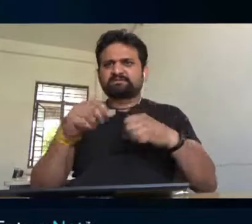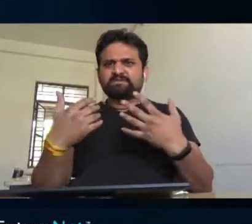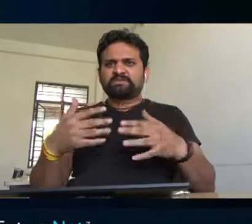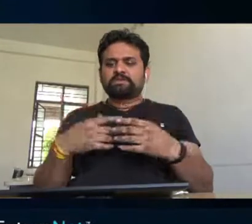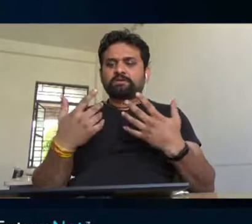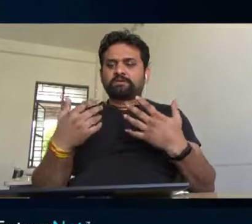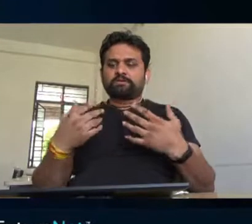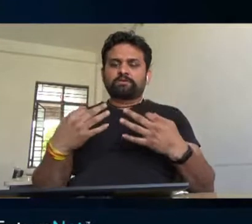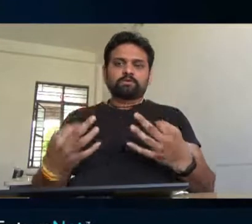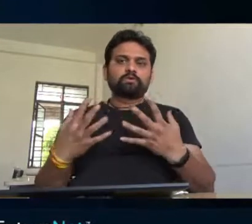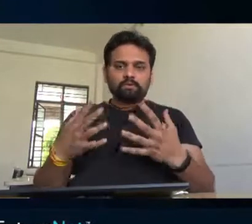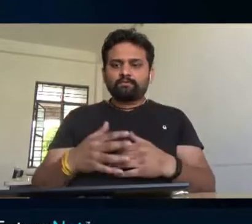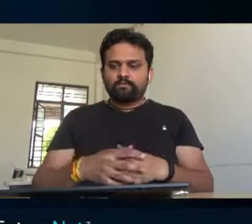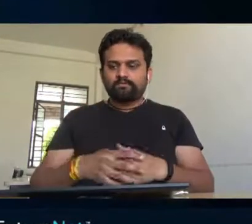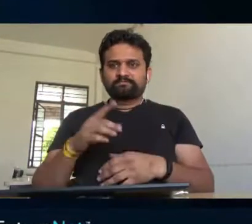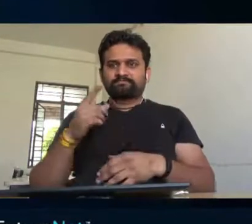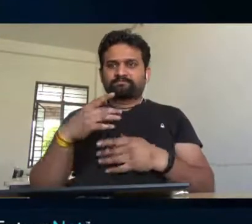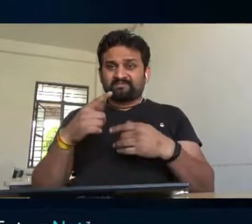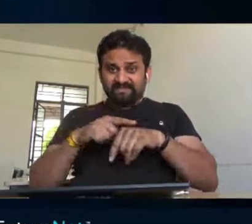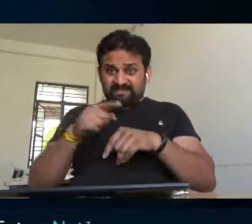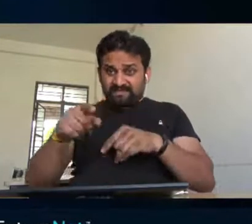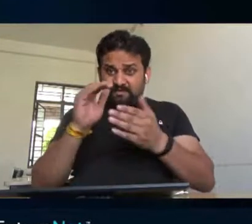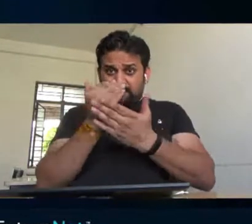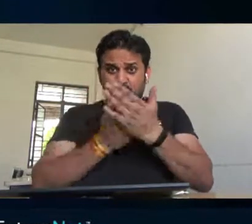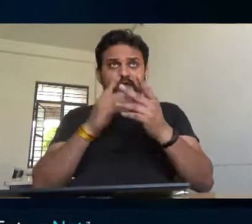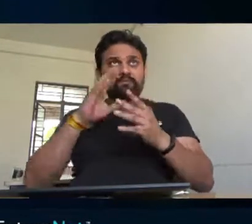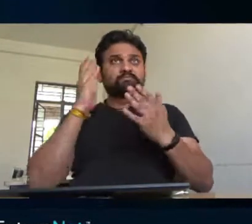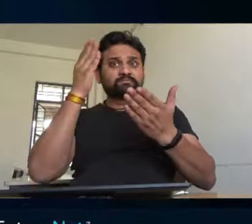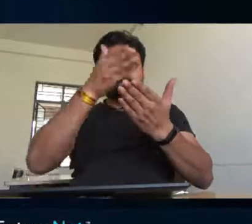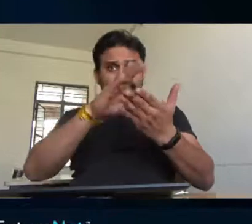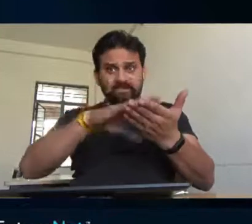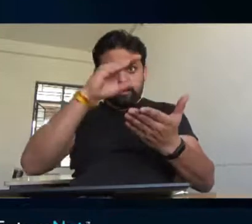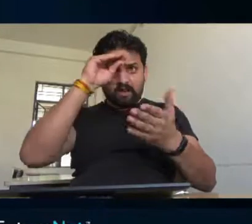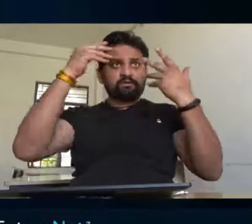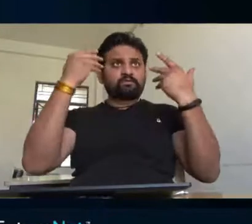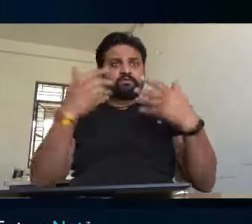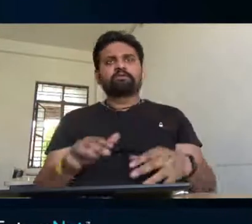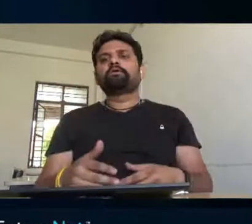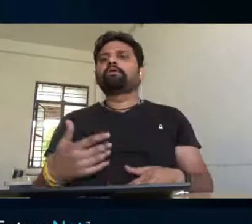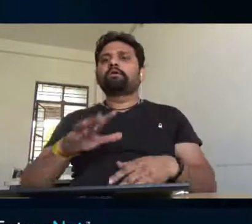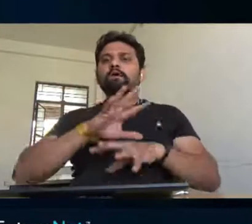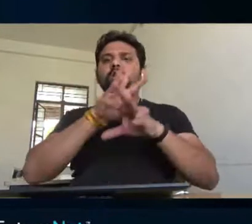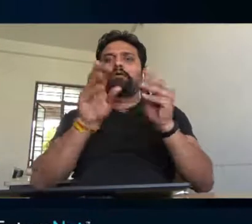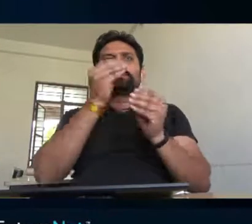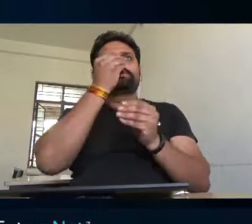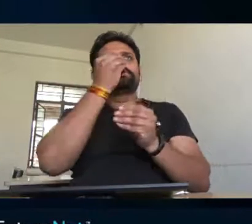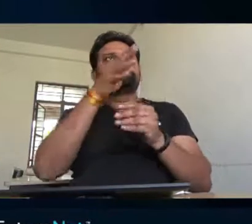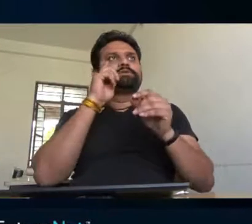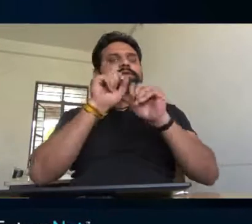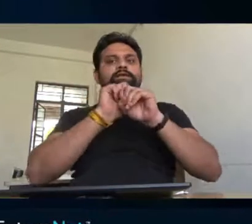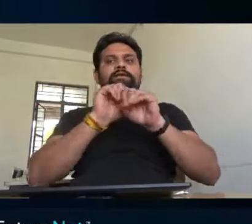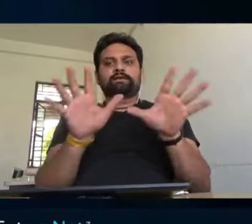and everybody who is investing money to fly over, investing money in the tickets, in the cost for the whole trip, get